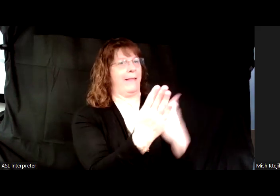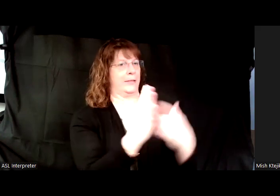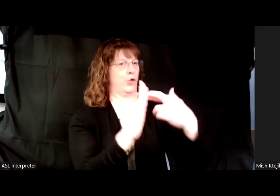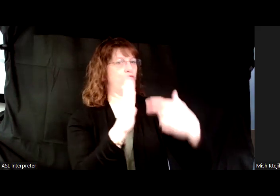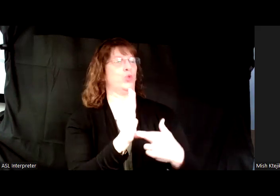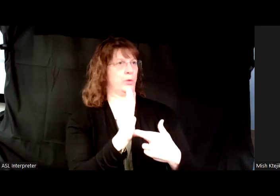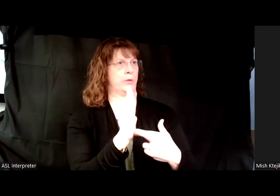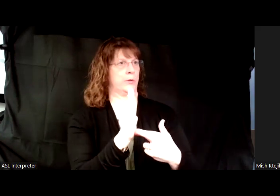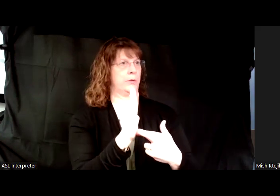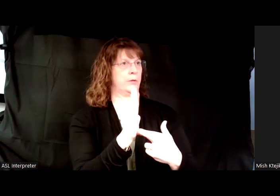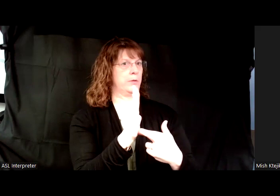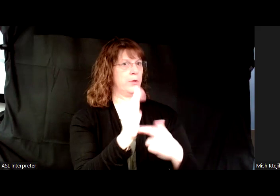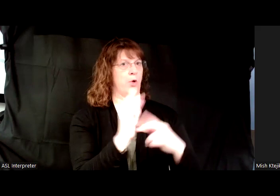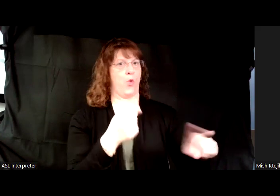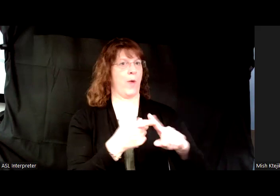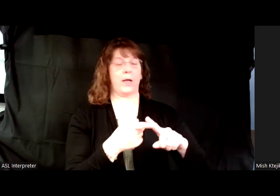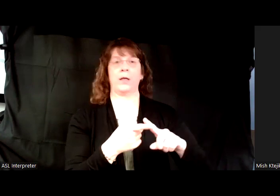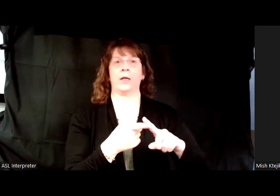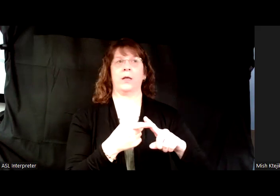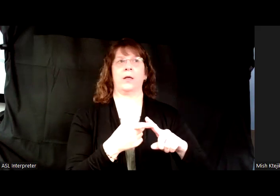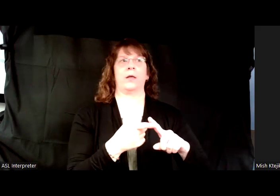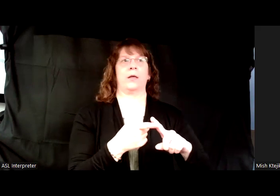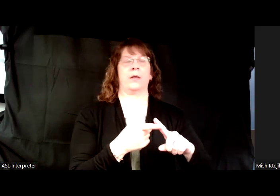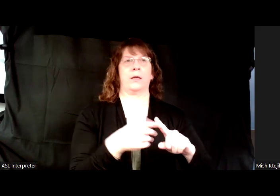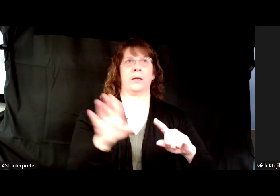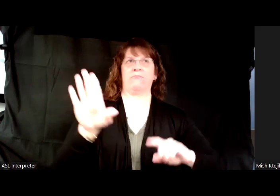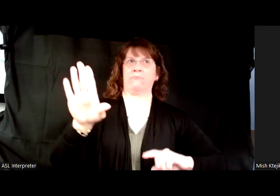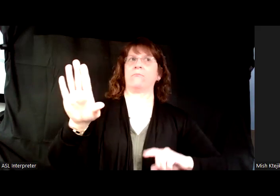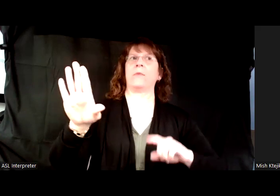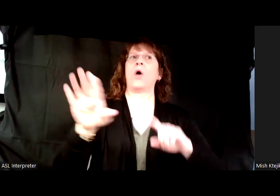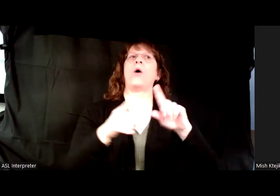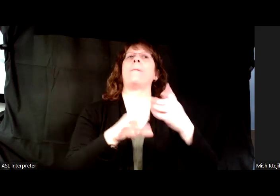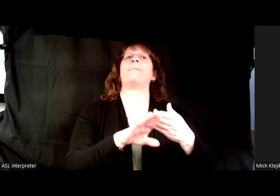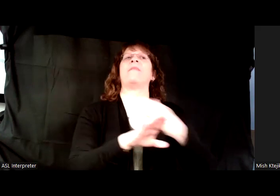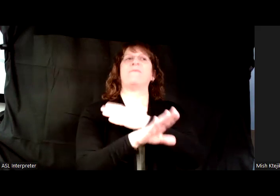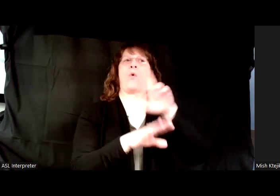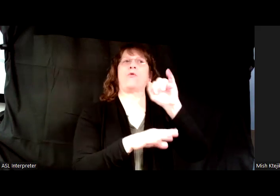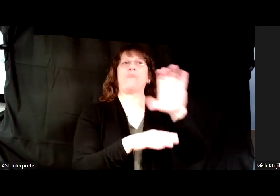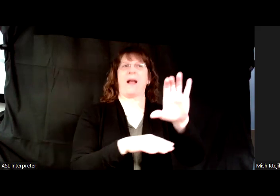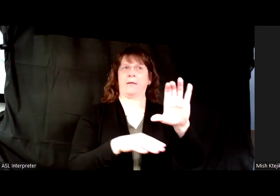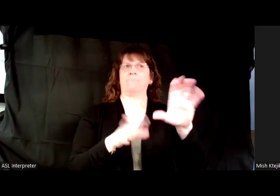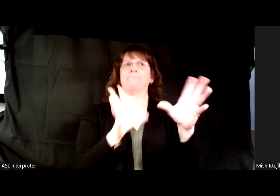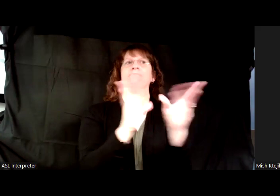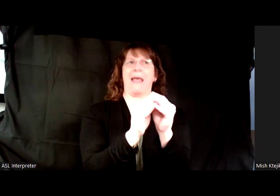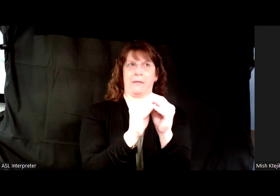So the RAC was to provide recommended rules.